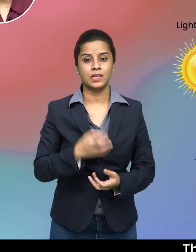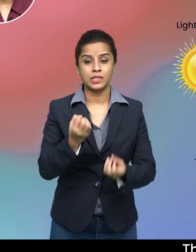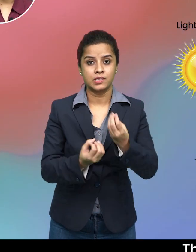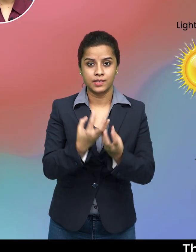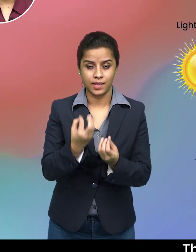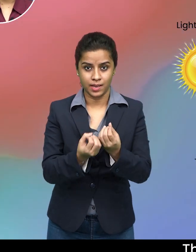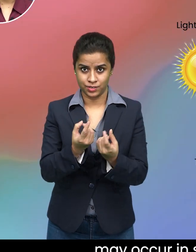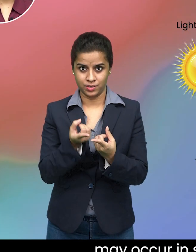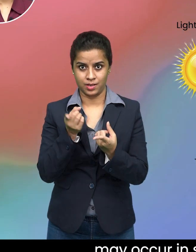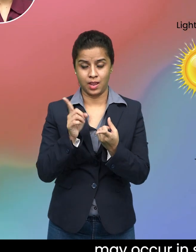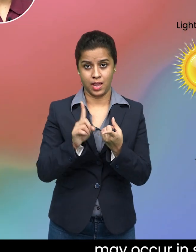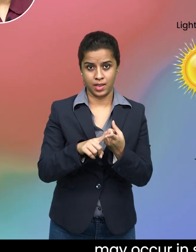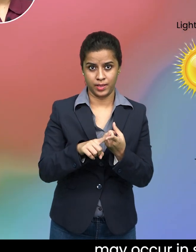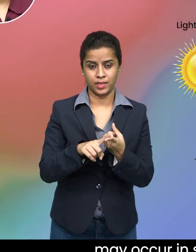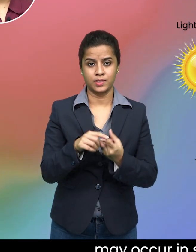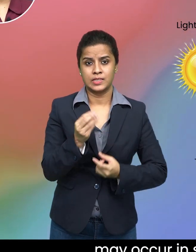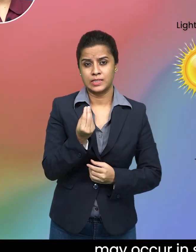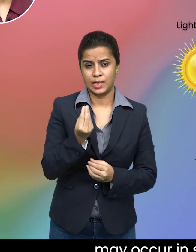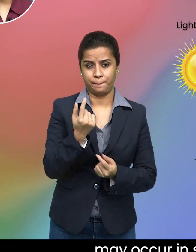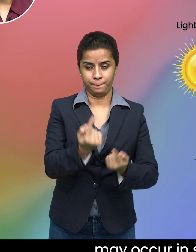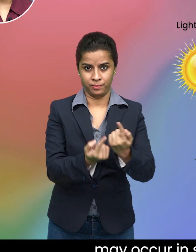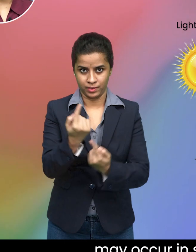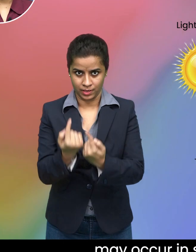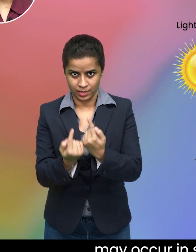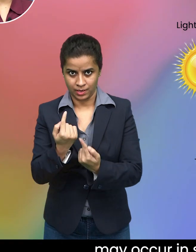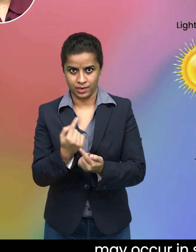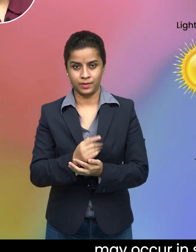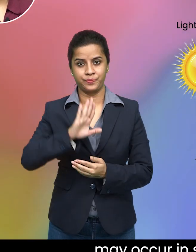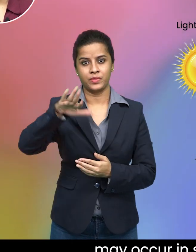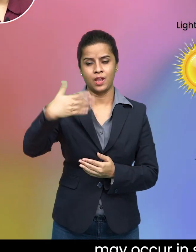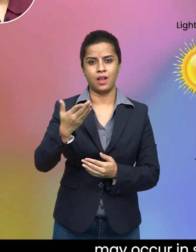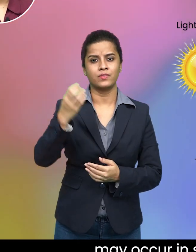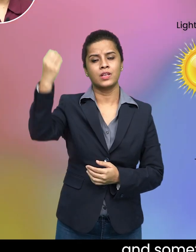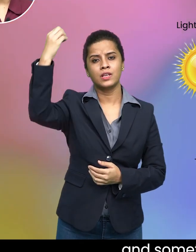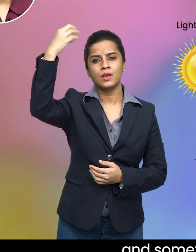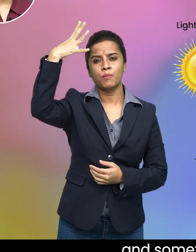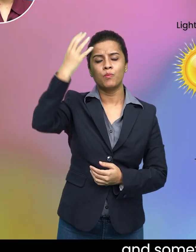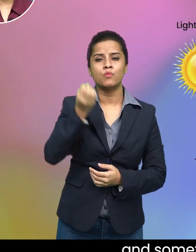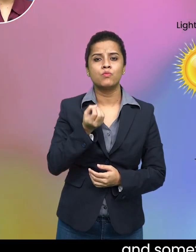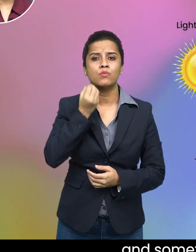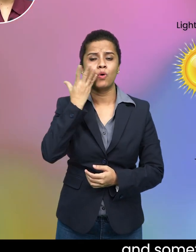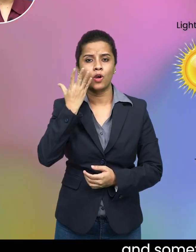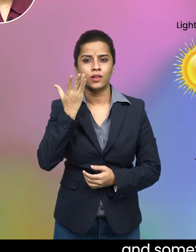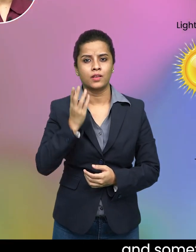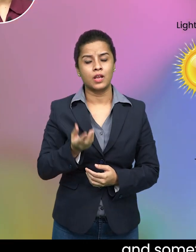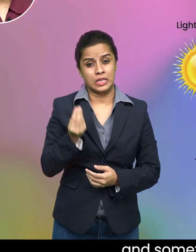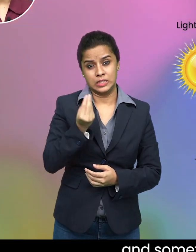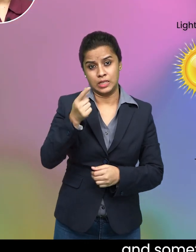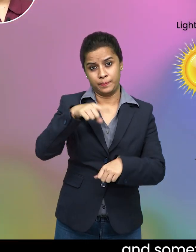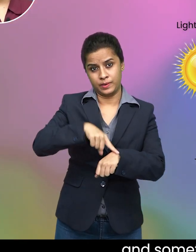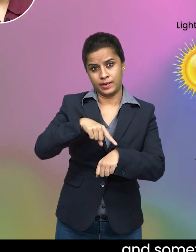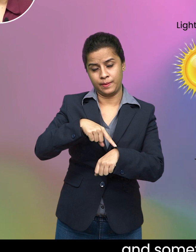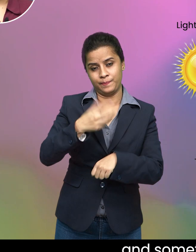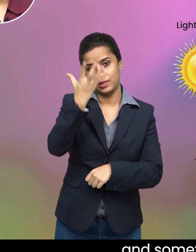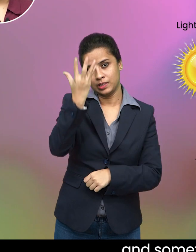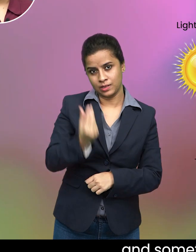These reactions may occur in some plants after daytime and sometimes even in